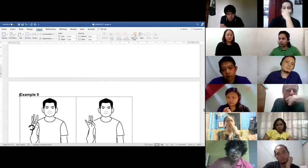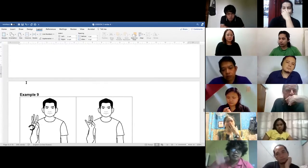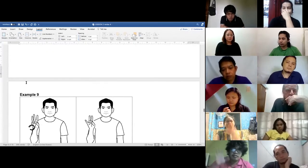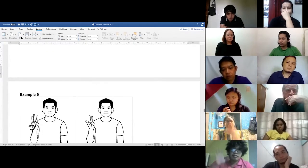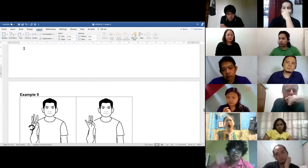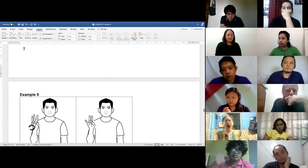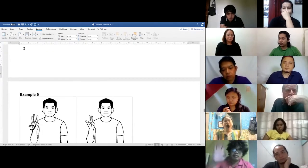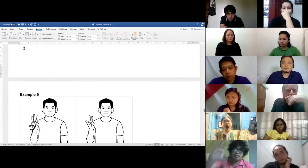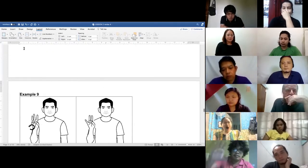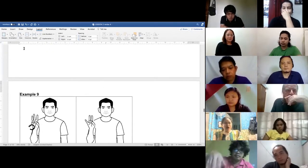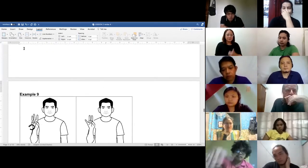And move 9 up.